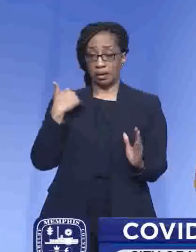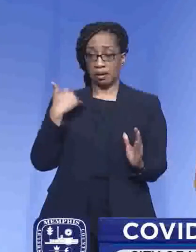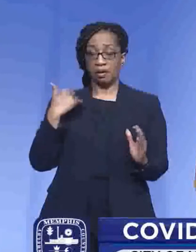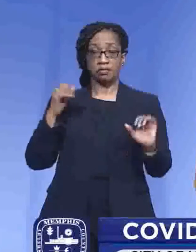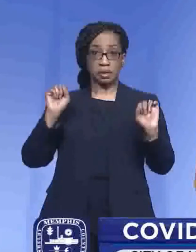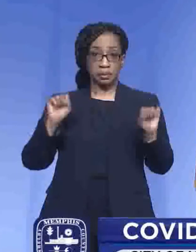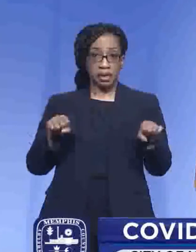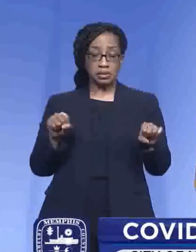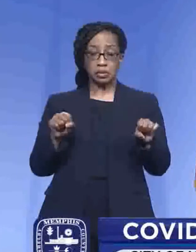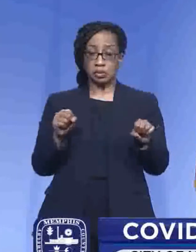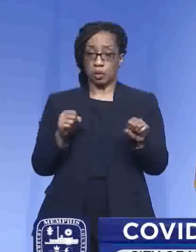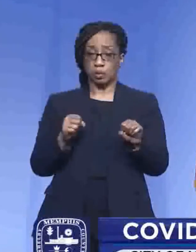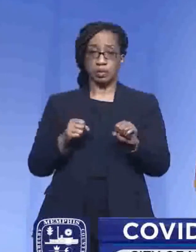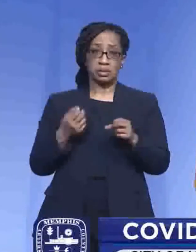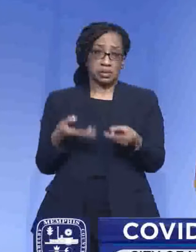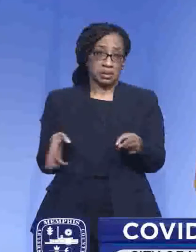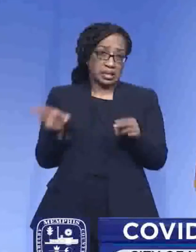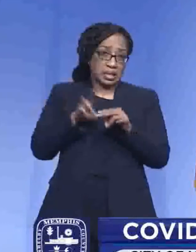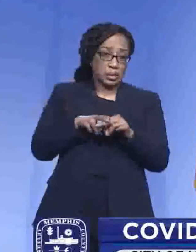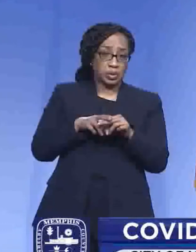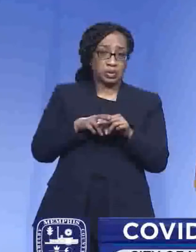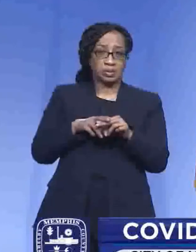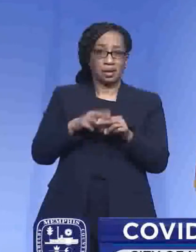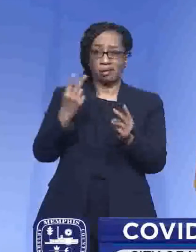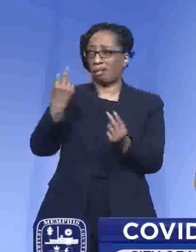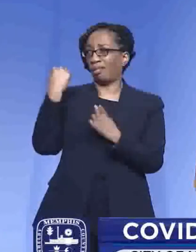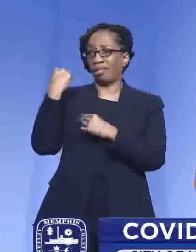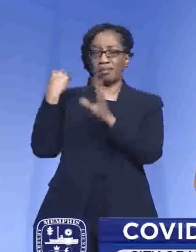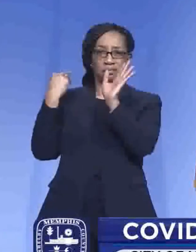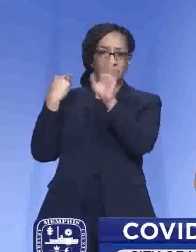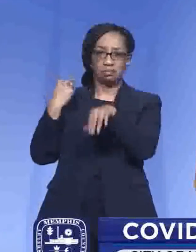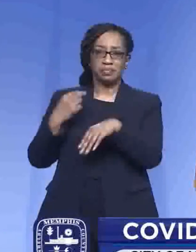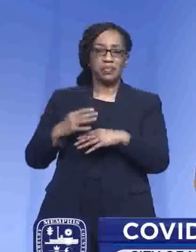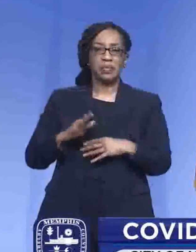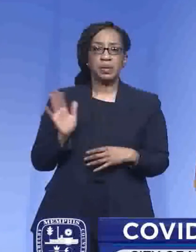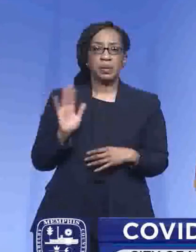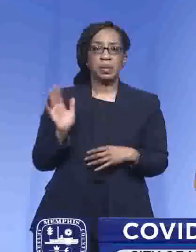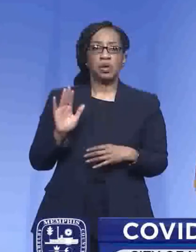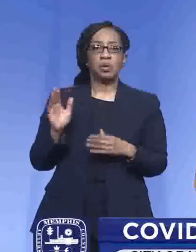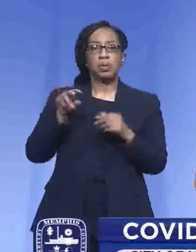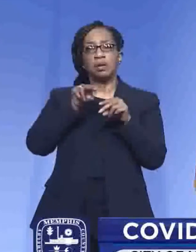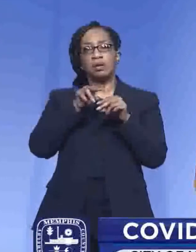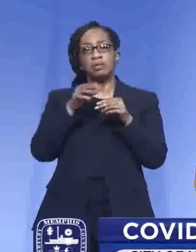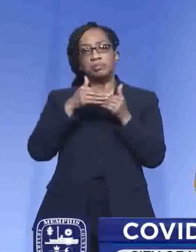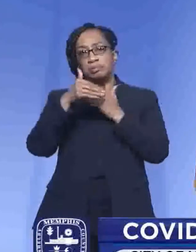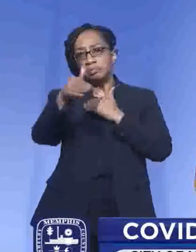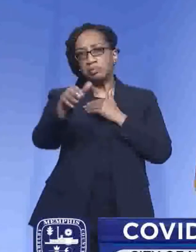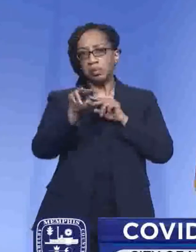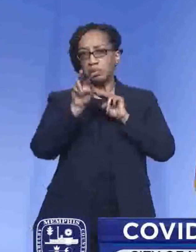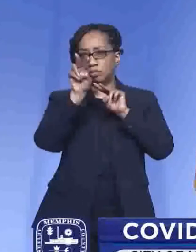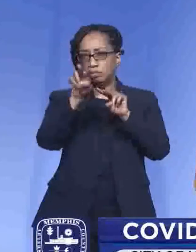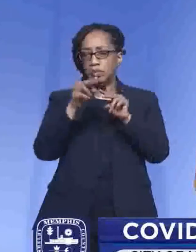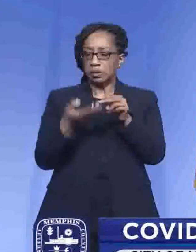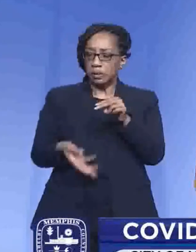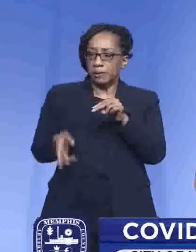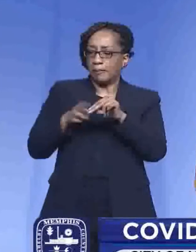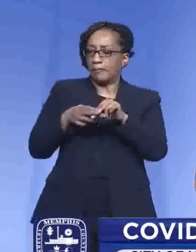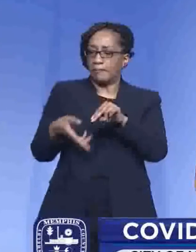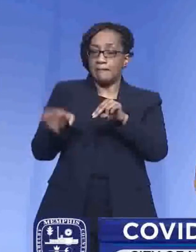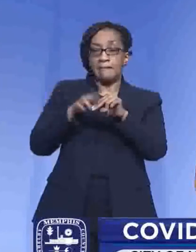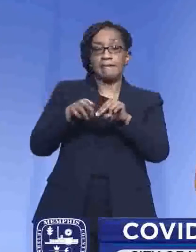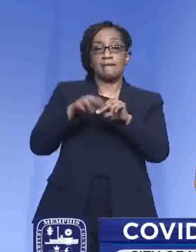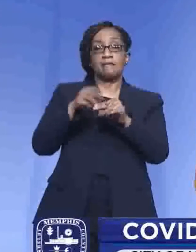been building that. I don't want to look backwards with 2020 vision, but we have been building that over time. Some of